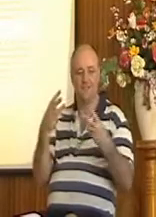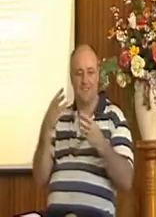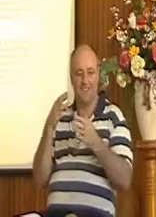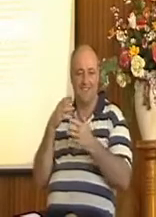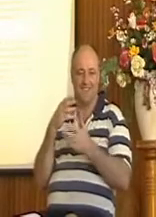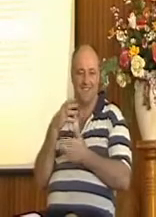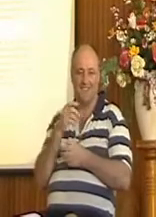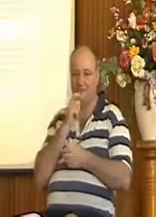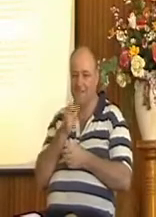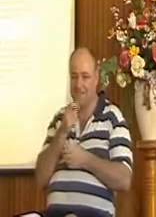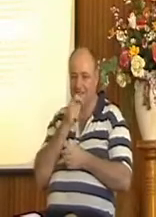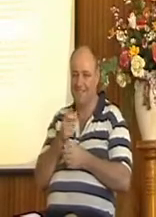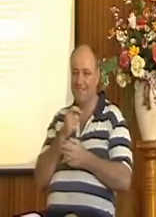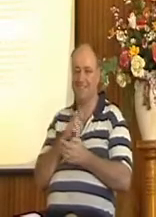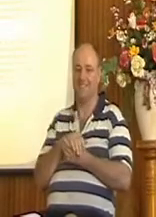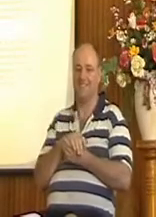own heart.